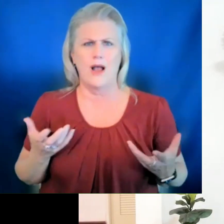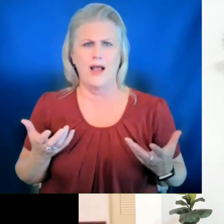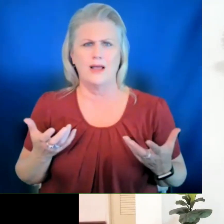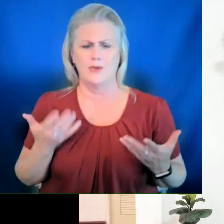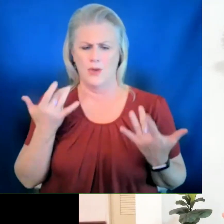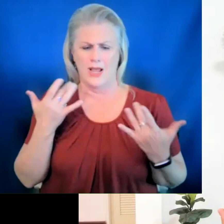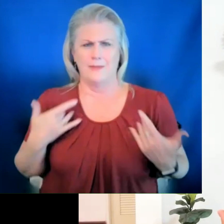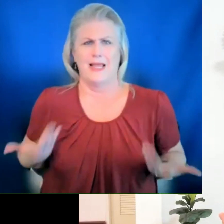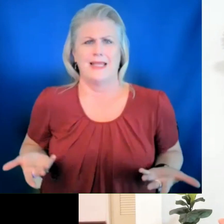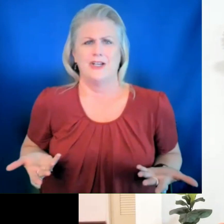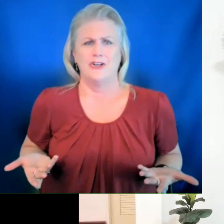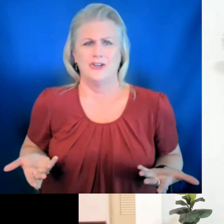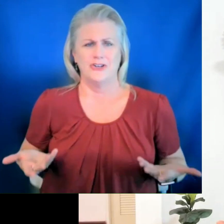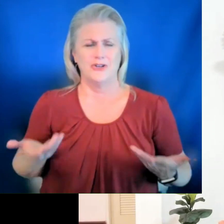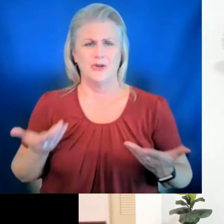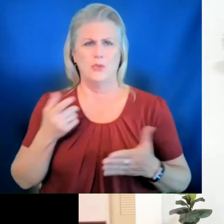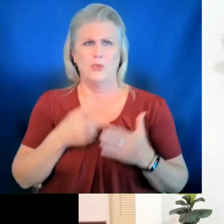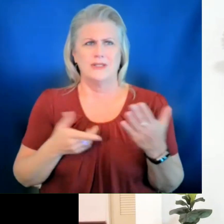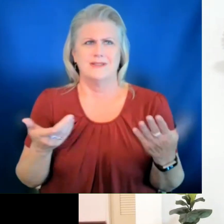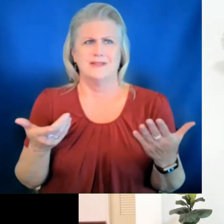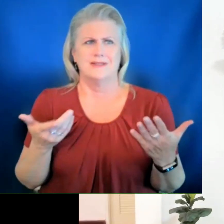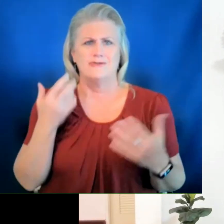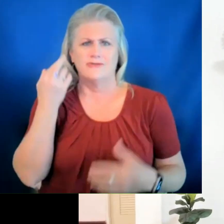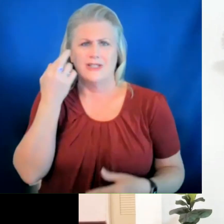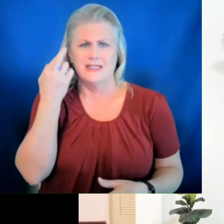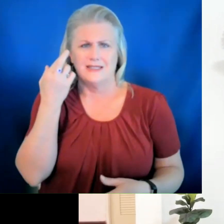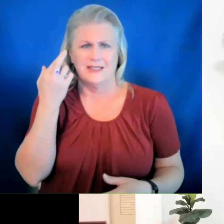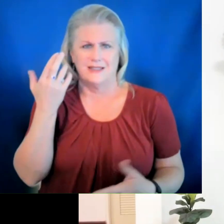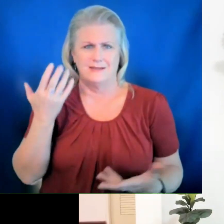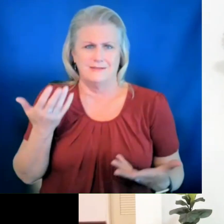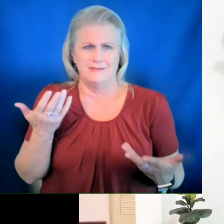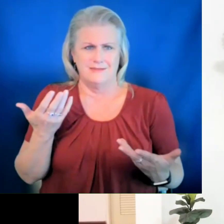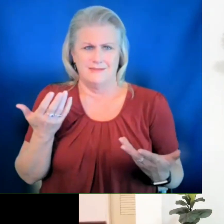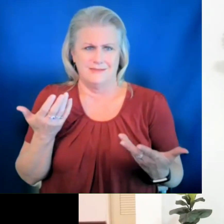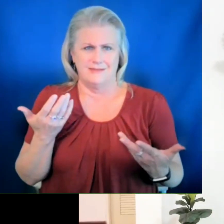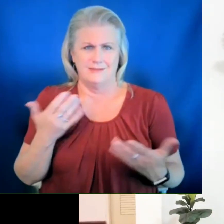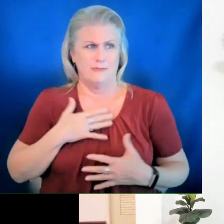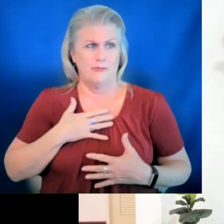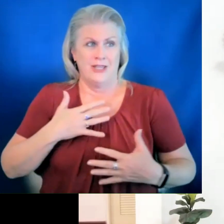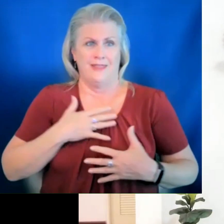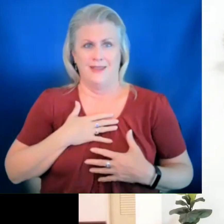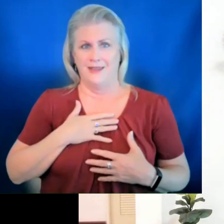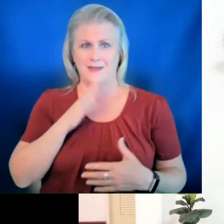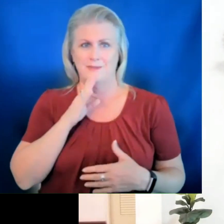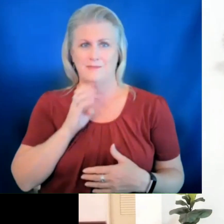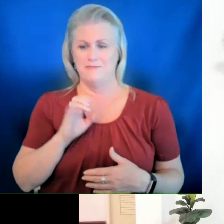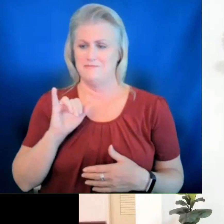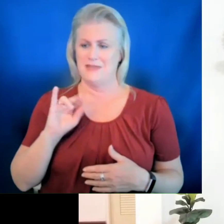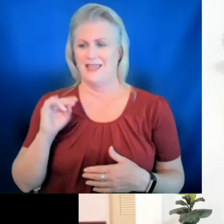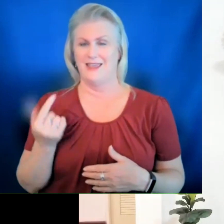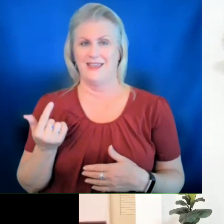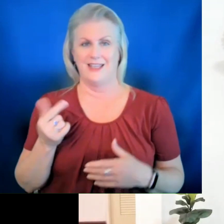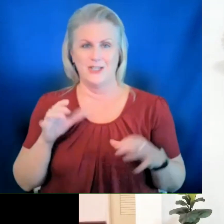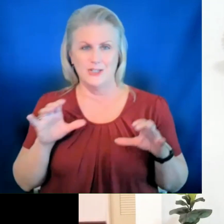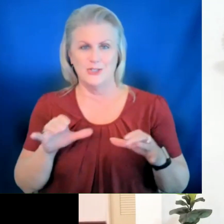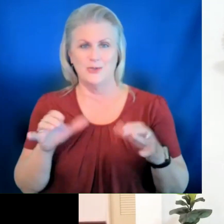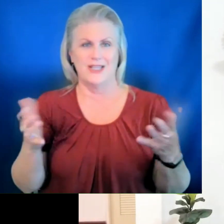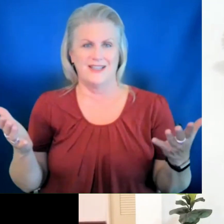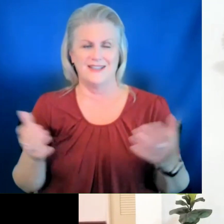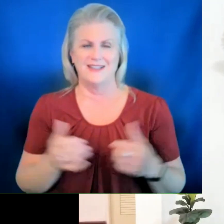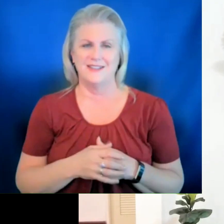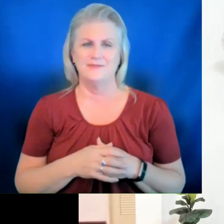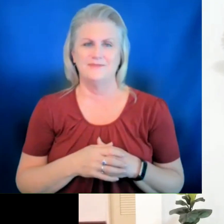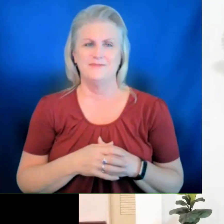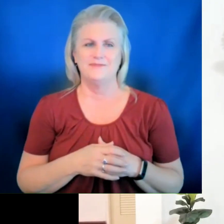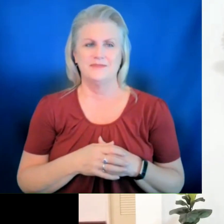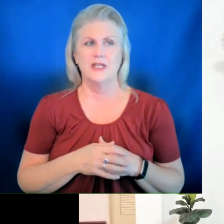I want? Why am I here? What is the reason of breathing, of being, of